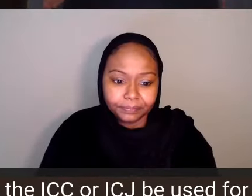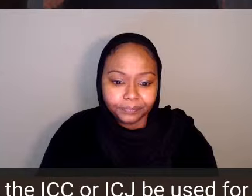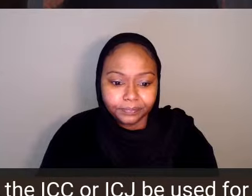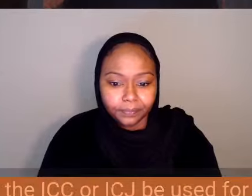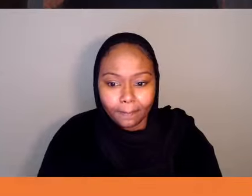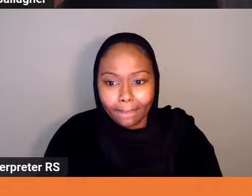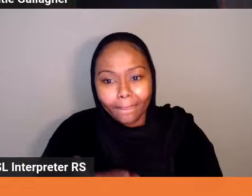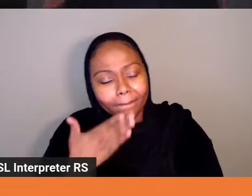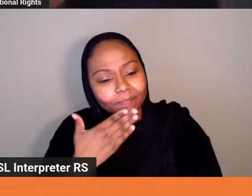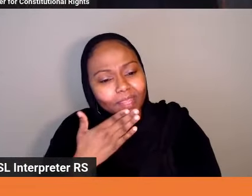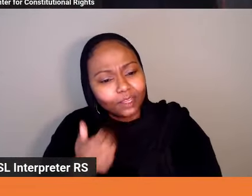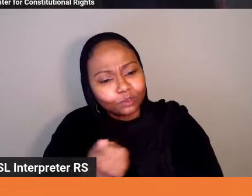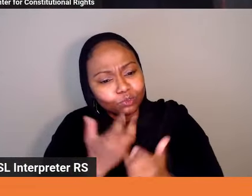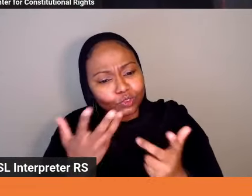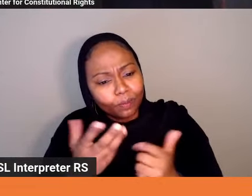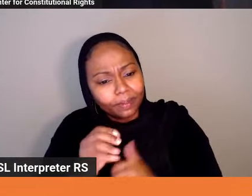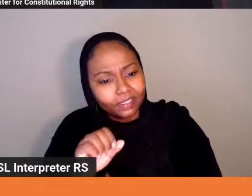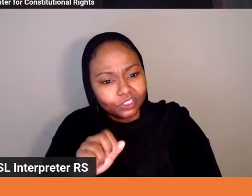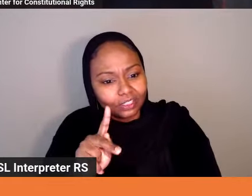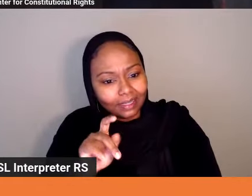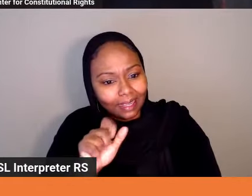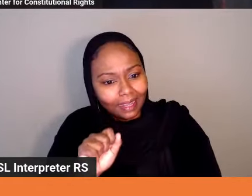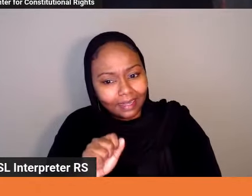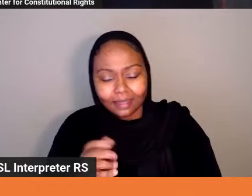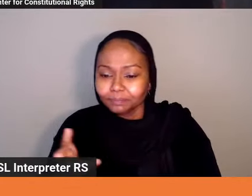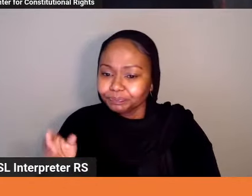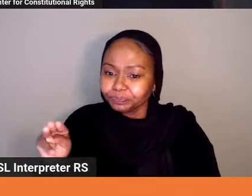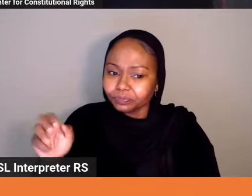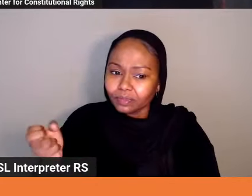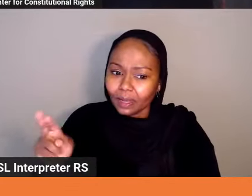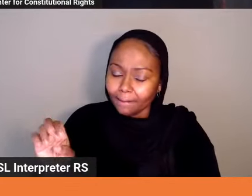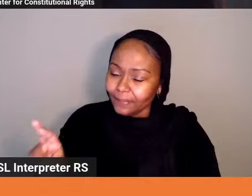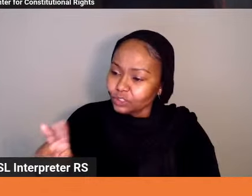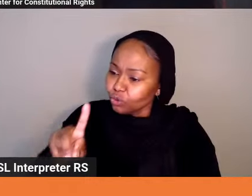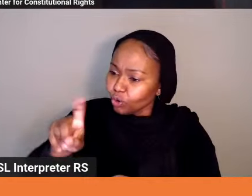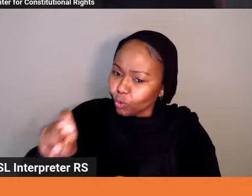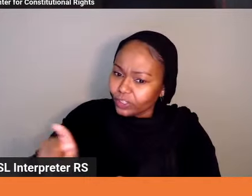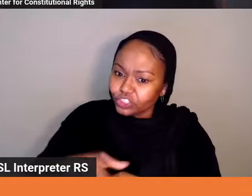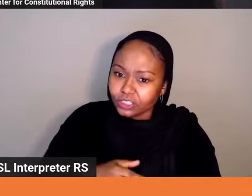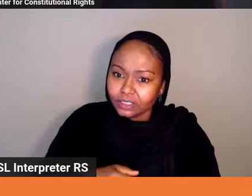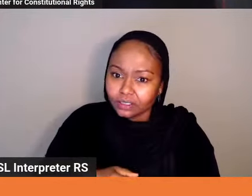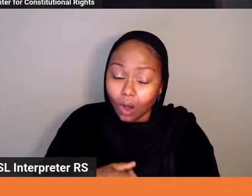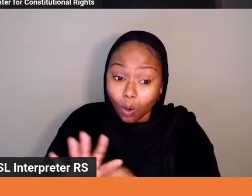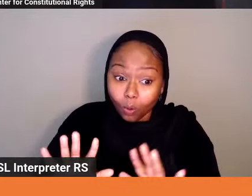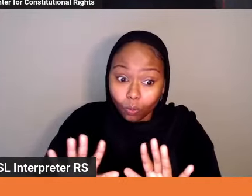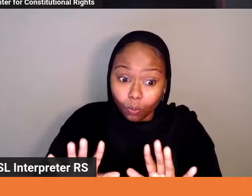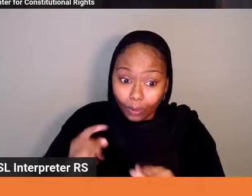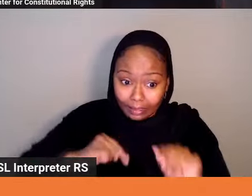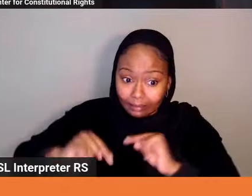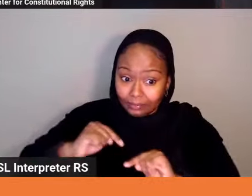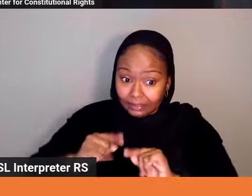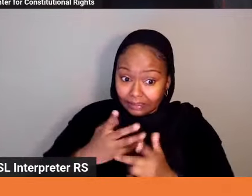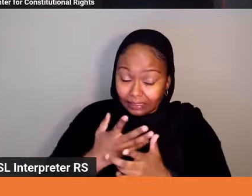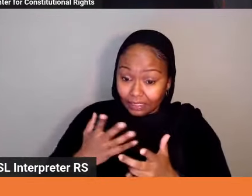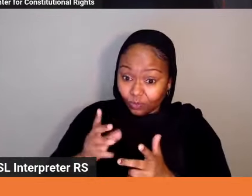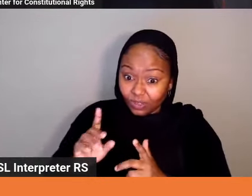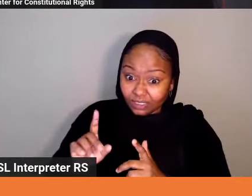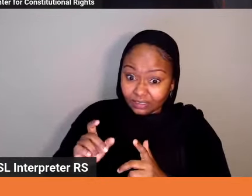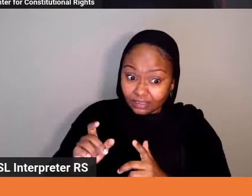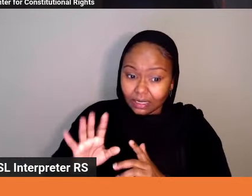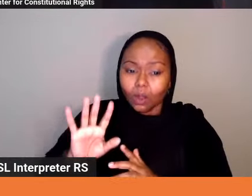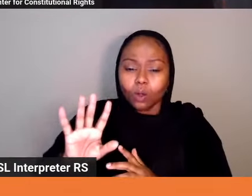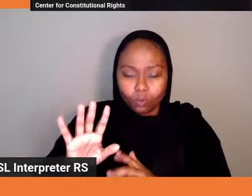Thank you so much, Katie. Mansoor, a quick question. Oh, sorry, did anyone else? I wanted